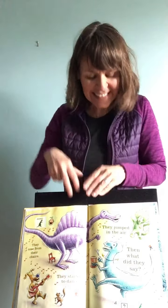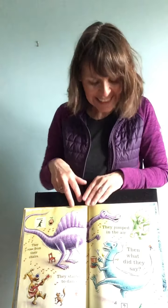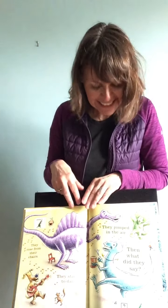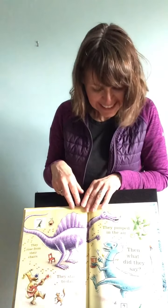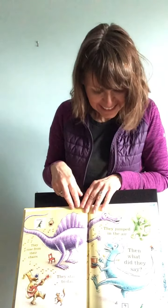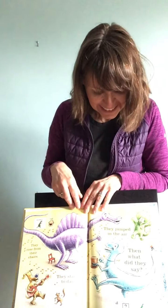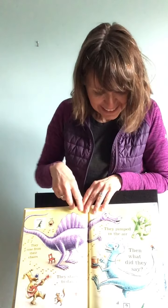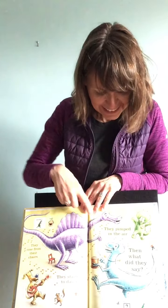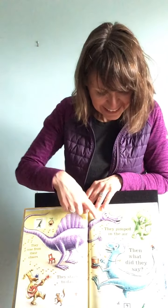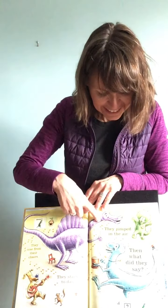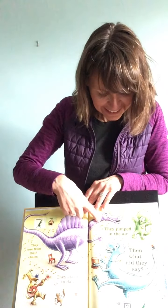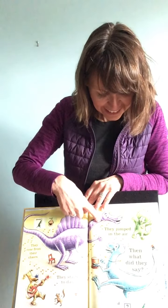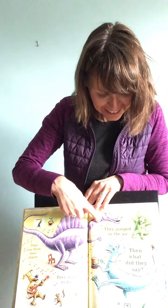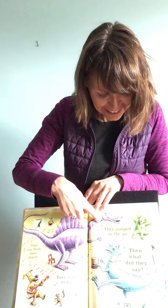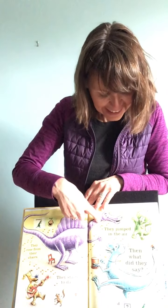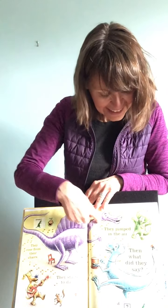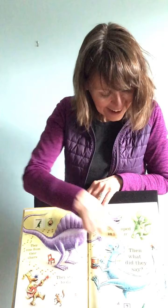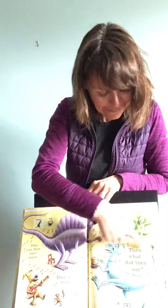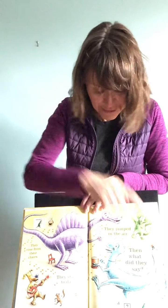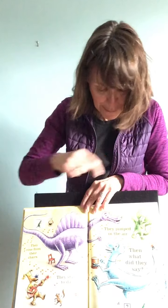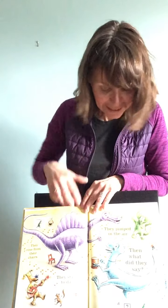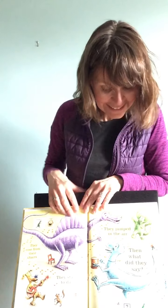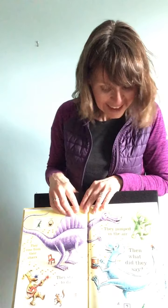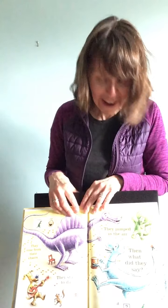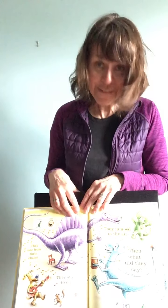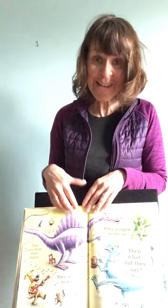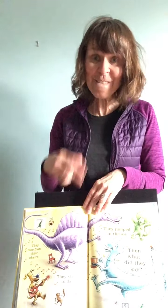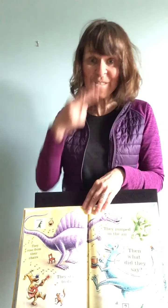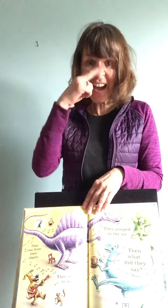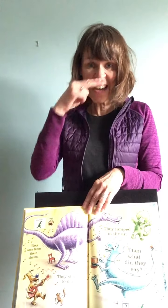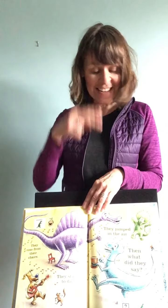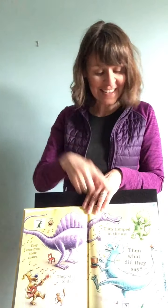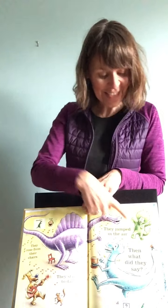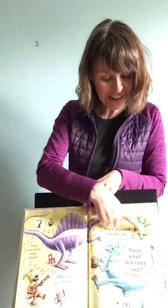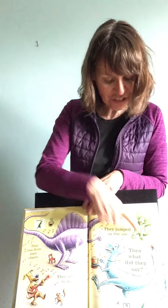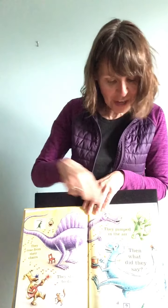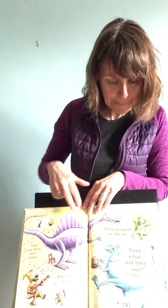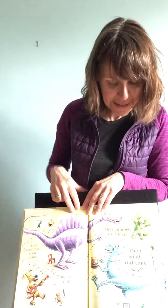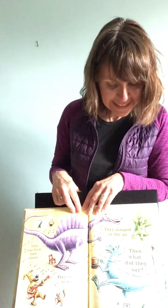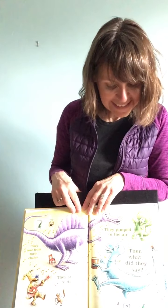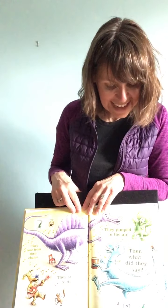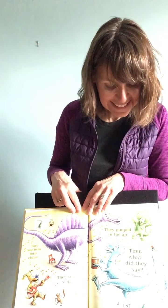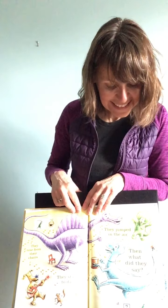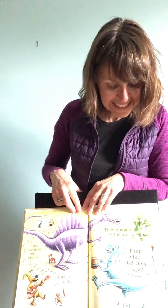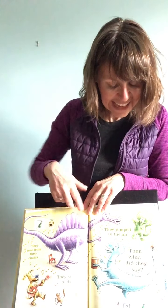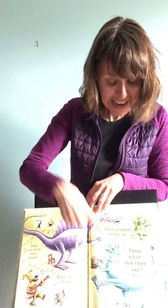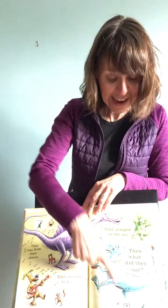dancing. And everybody's having fun. They're jumping and dancing. And